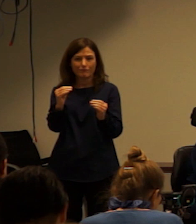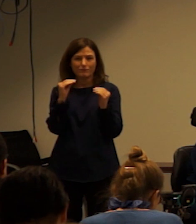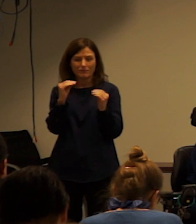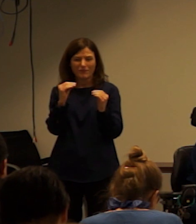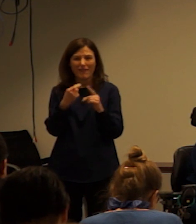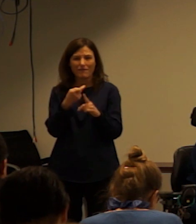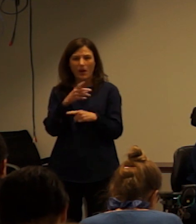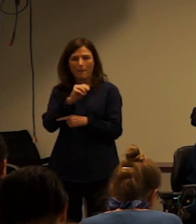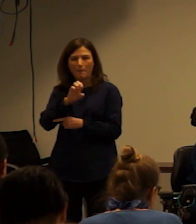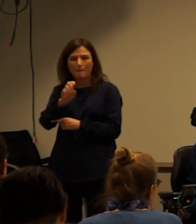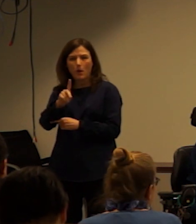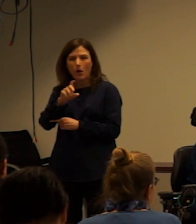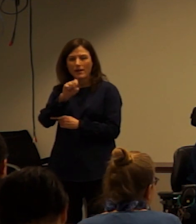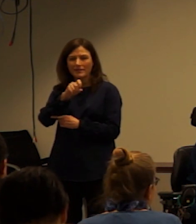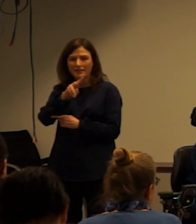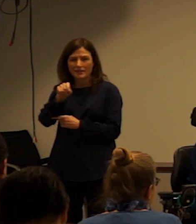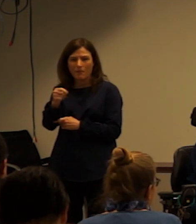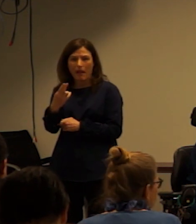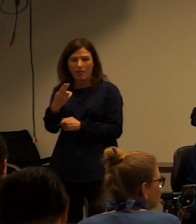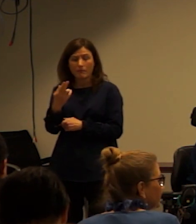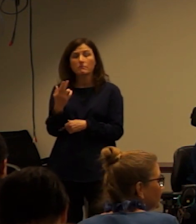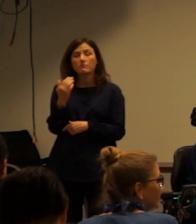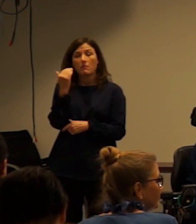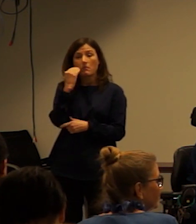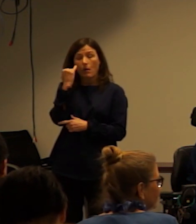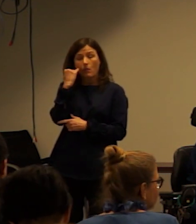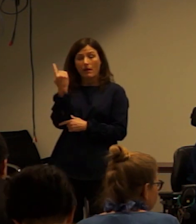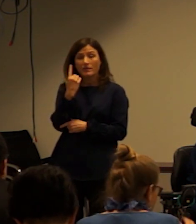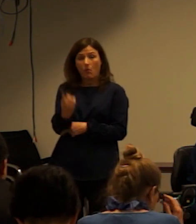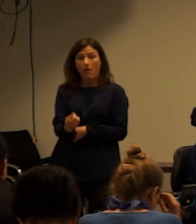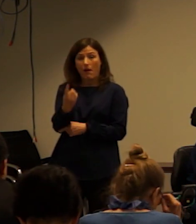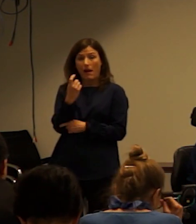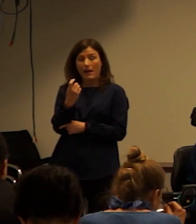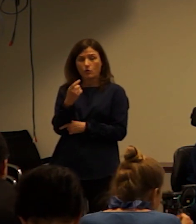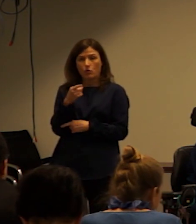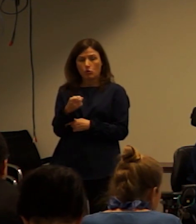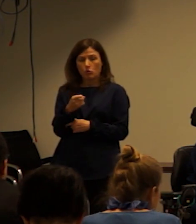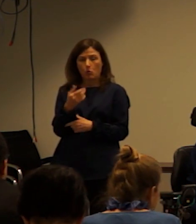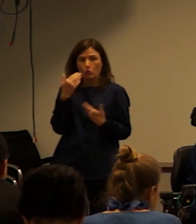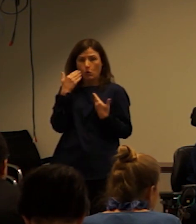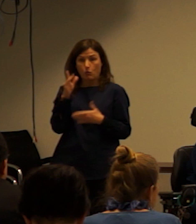Mark Smith know that if somebody asks you a question and